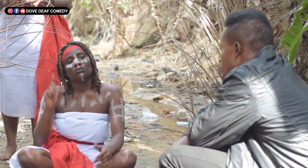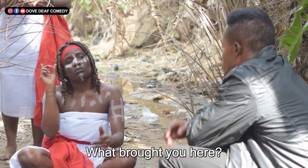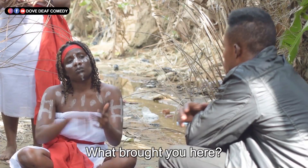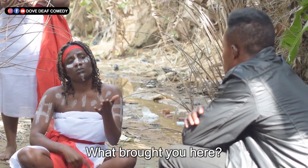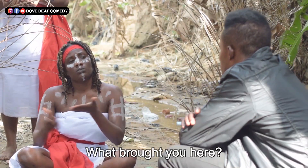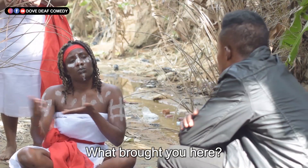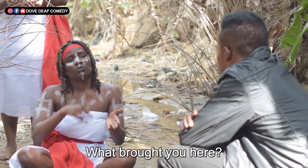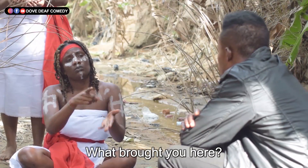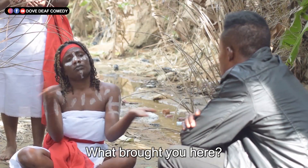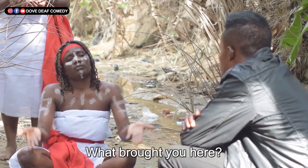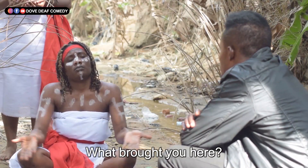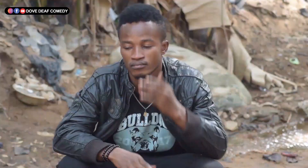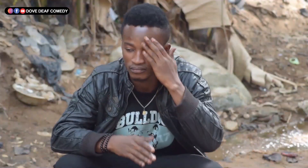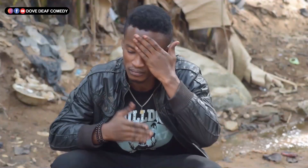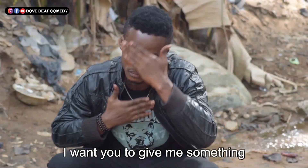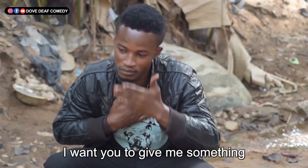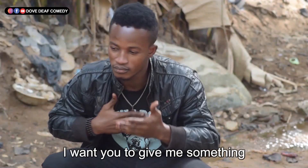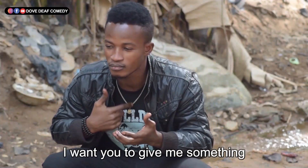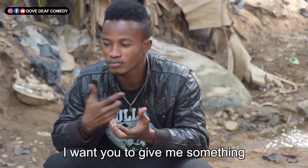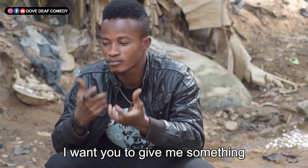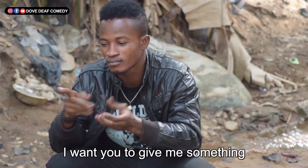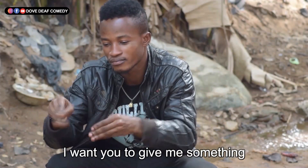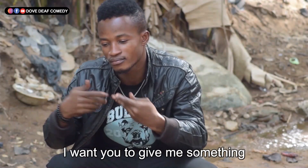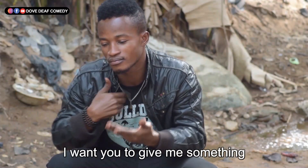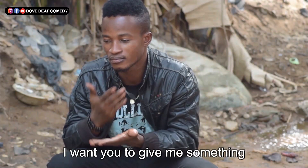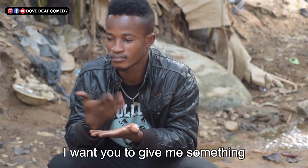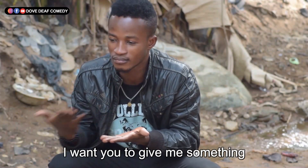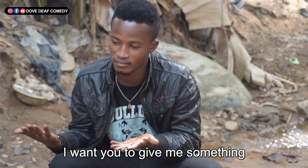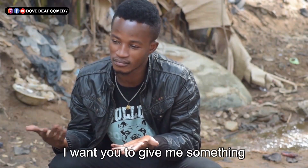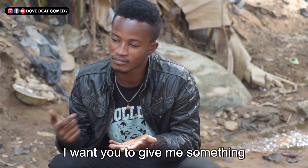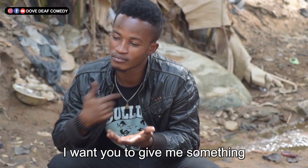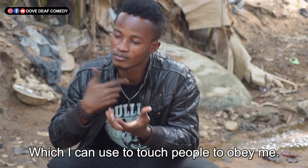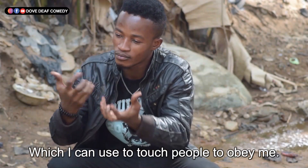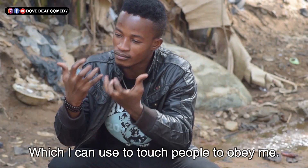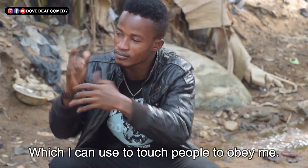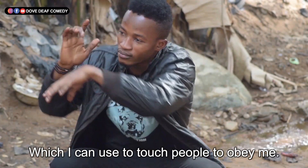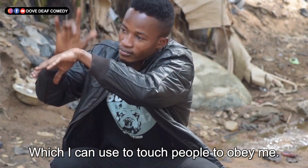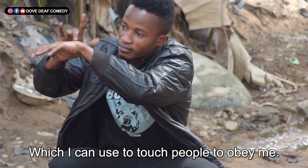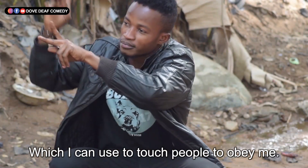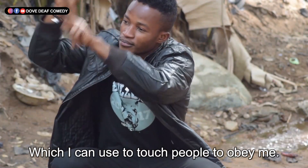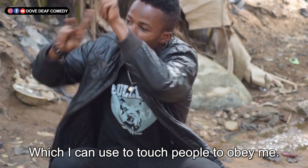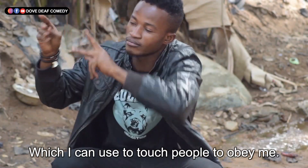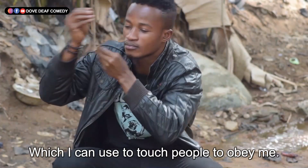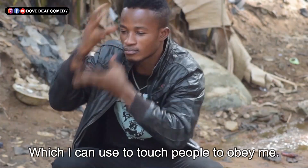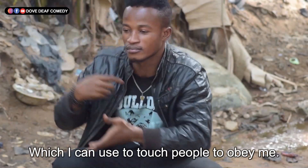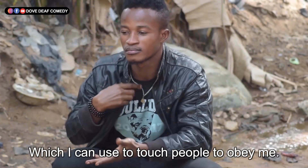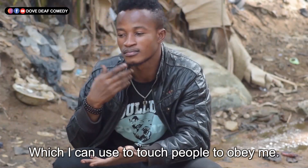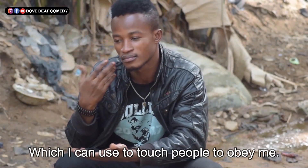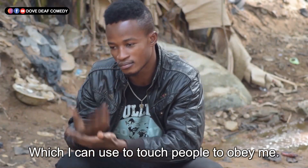What brought you here? I want you to give me something, which I can use to touch people to obey me.